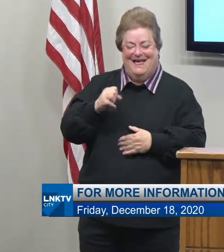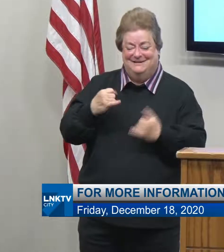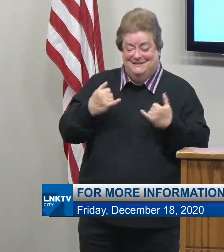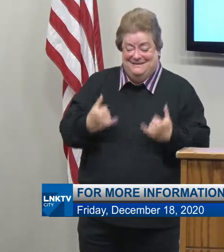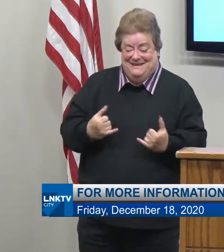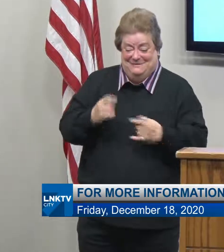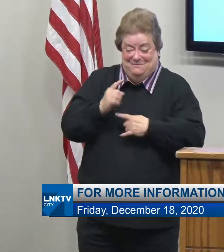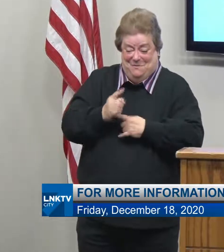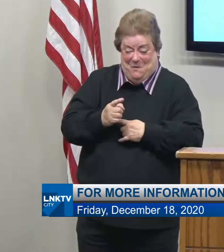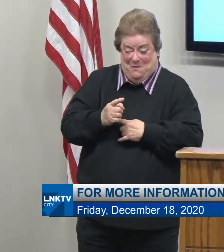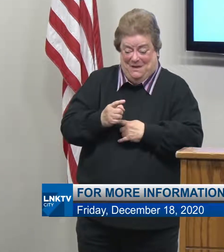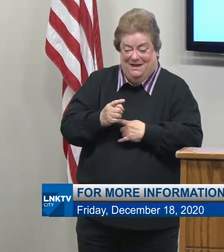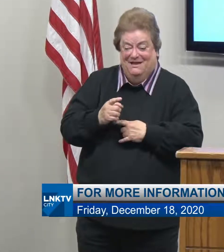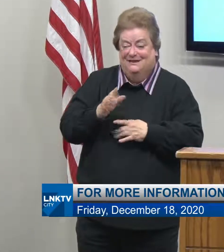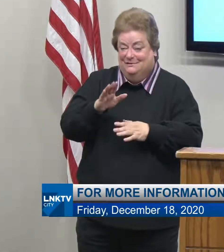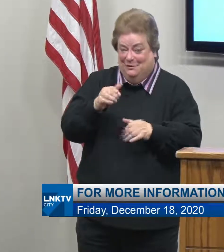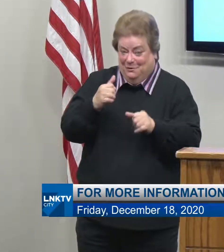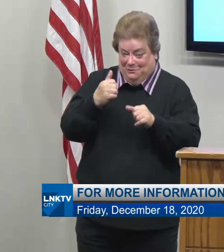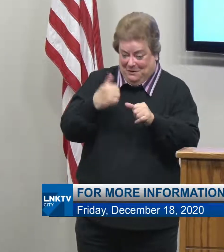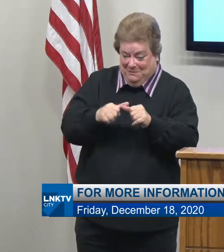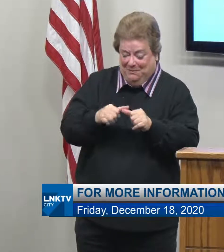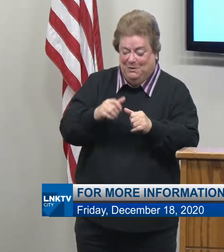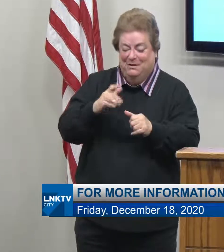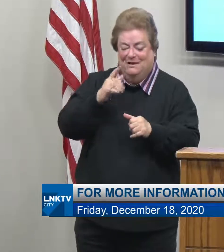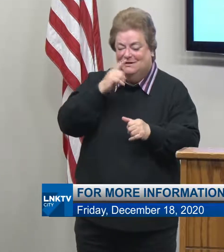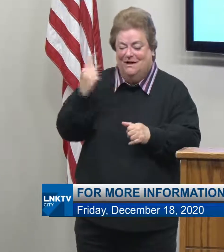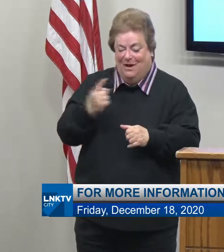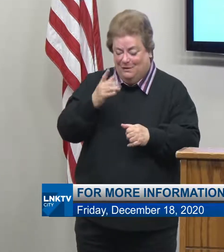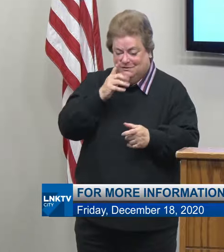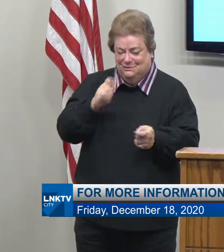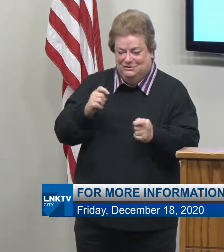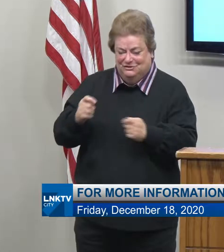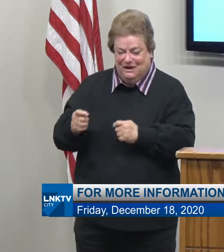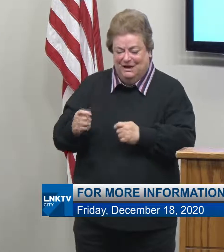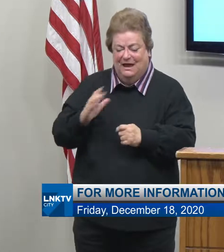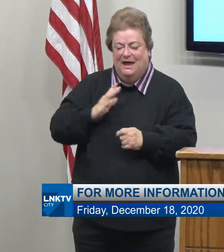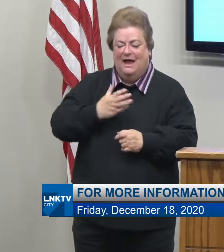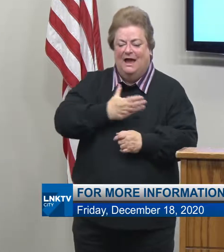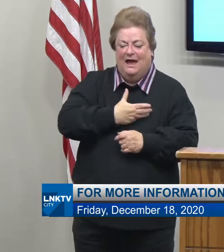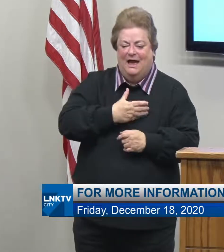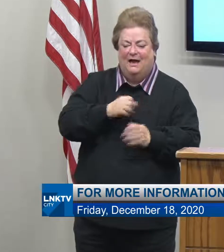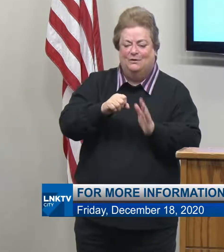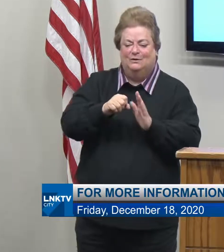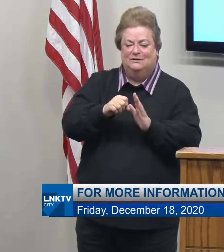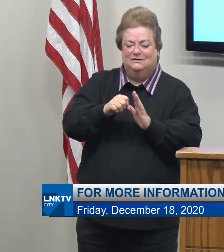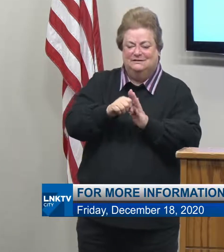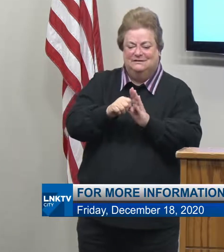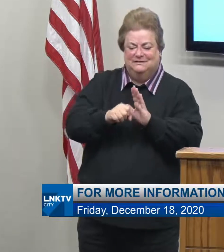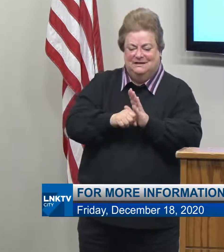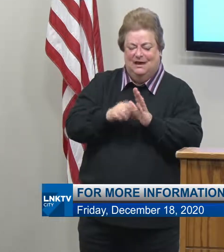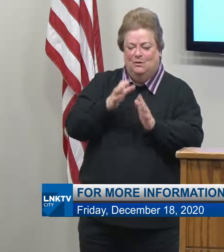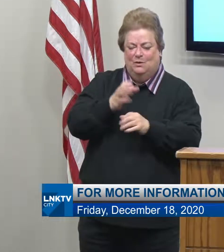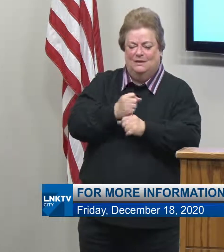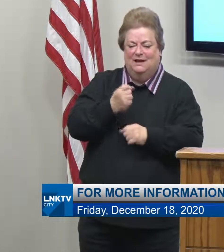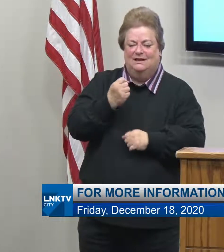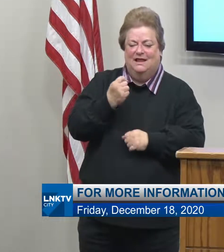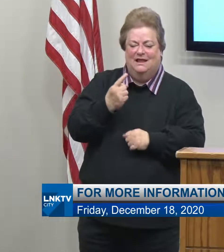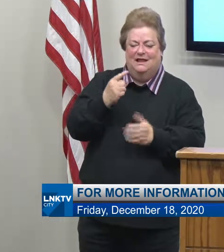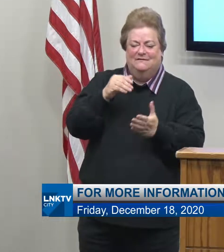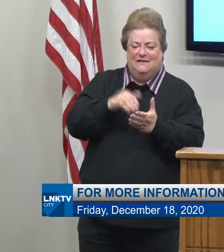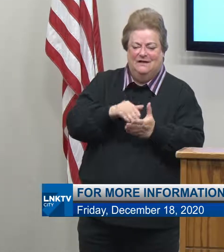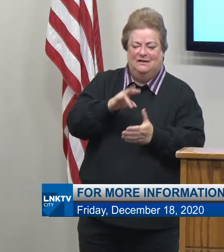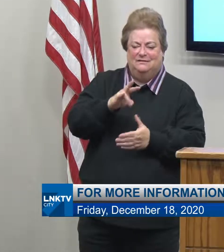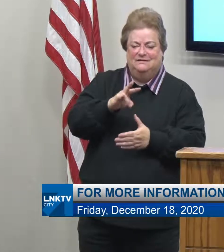in time, so just remember this is always changing. Our state, we've heard, will receive